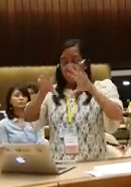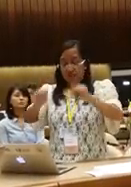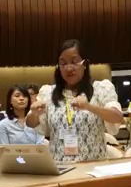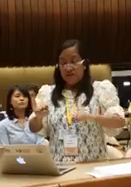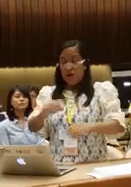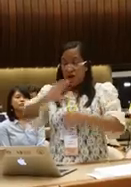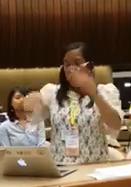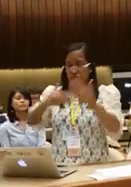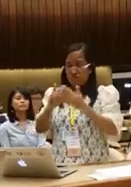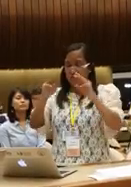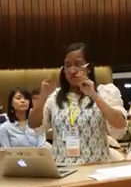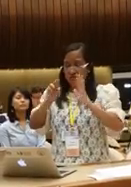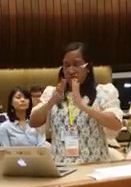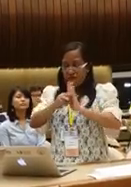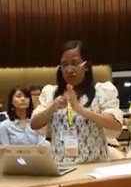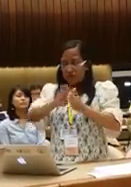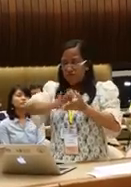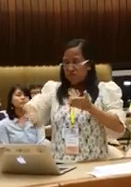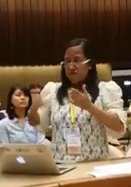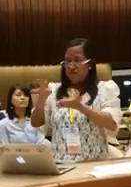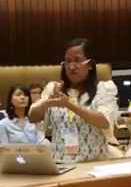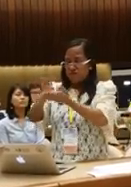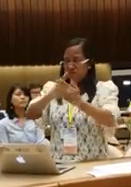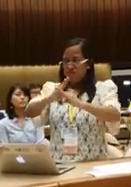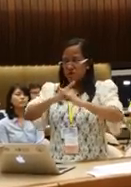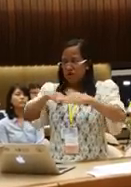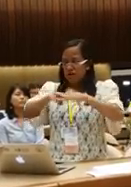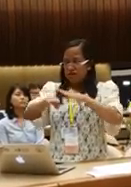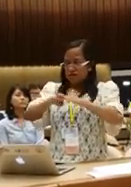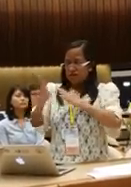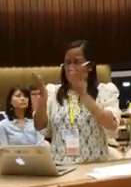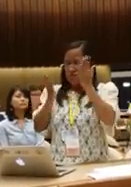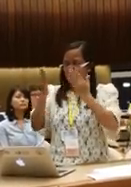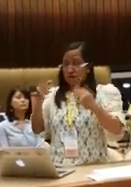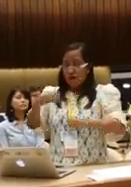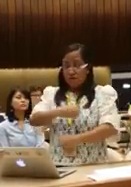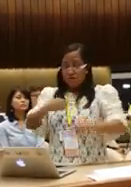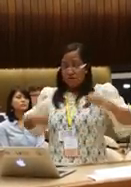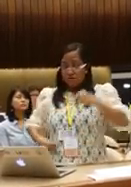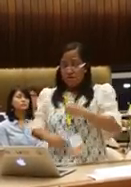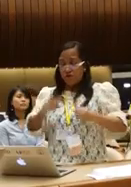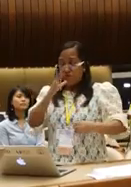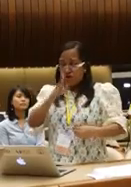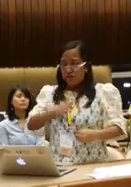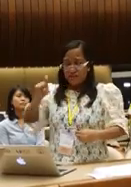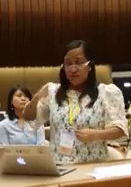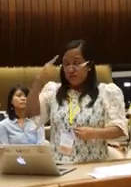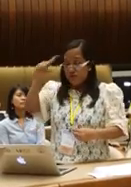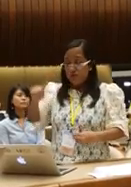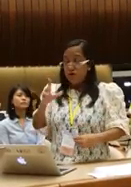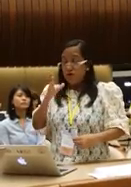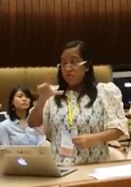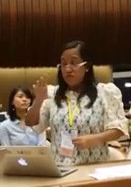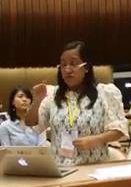is notoriously rampant. Without clear legal provisions, ironically, the women or girl victims are the ones arrested